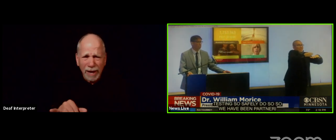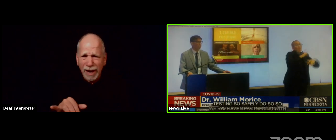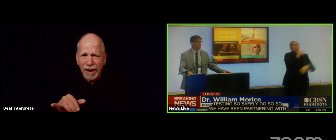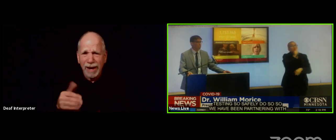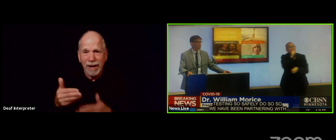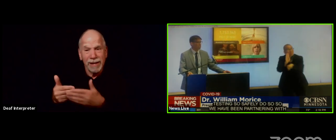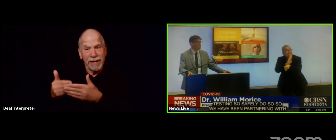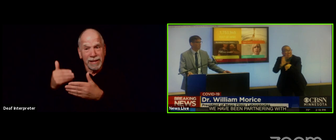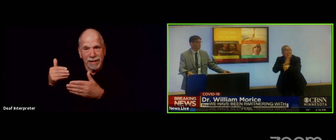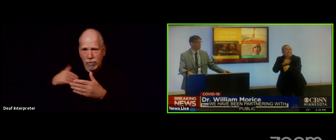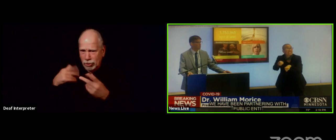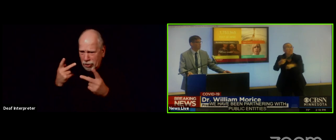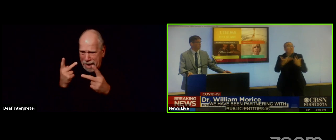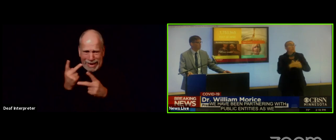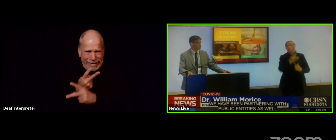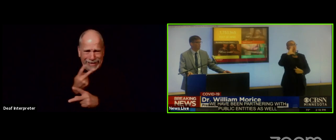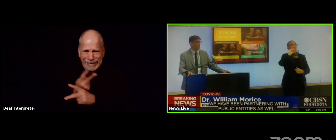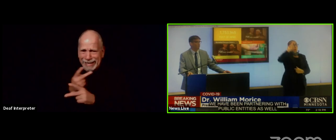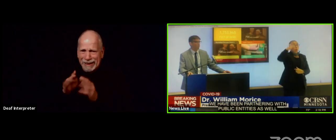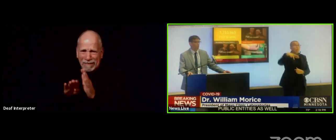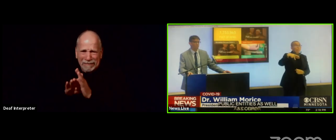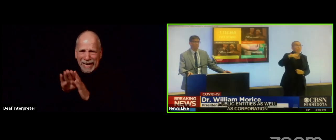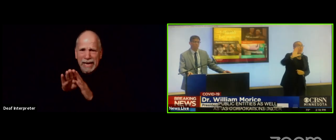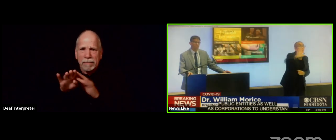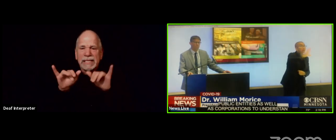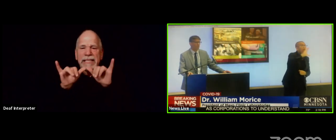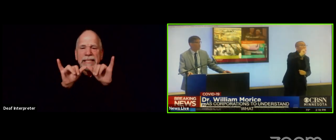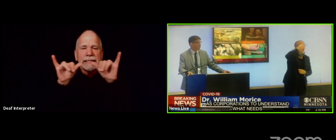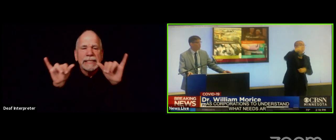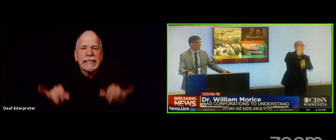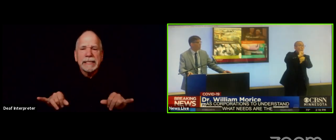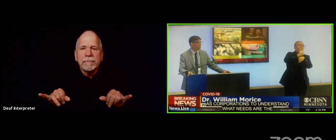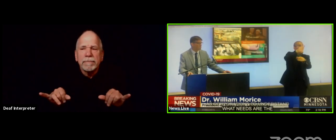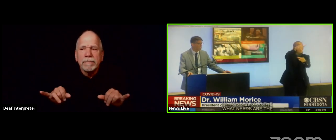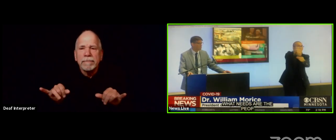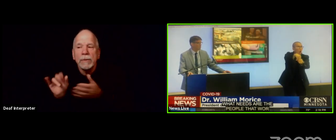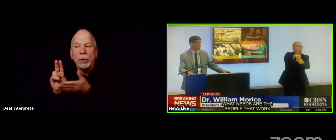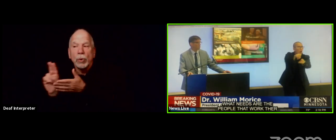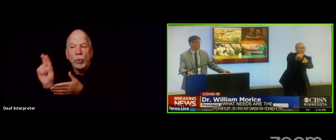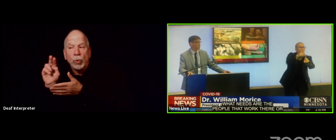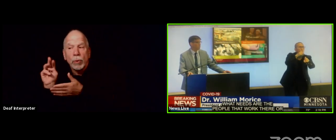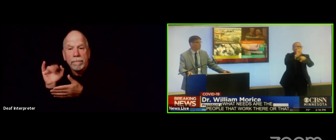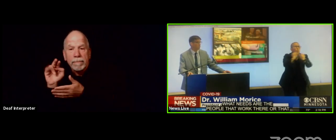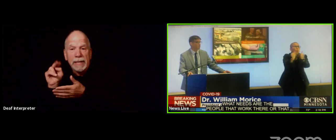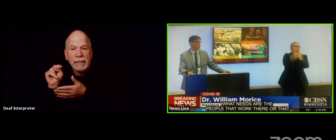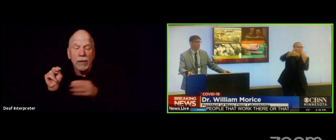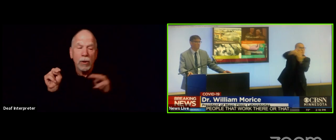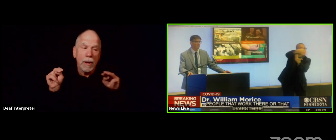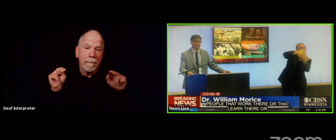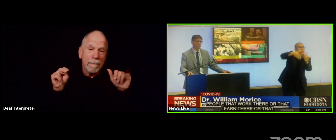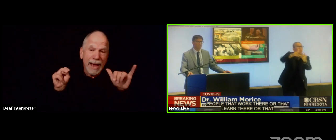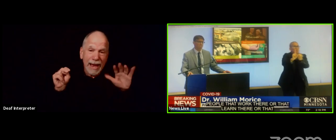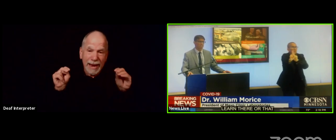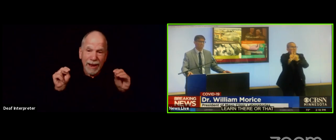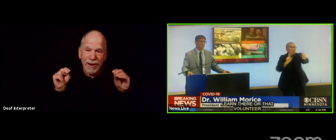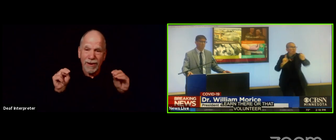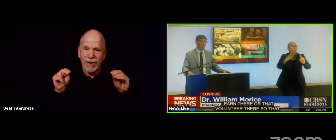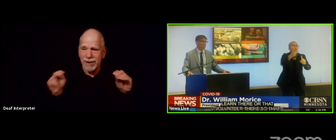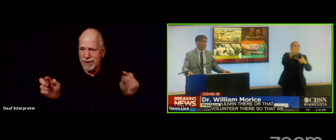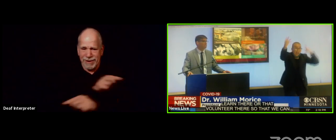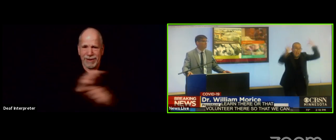to understand what the needs are of the people that work there or that learn there or that volunteer there so that we can help do everything we can with our state